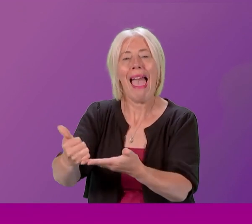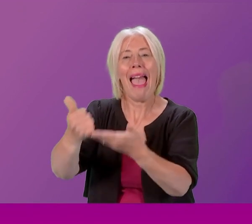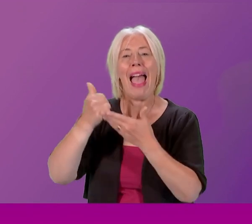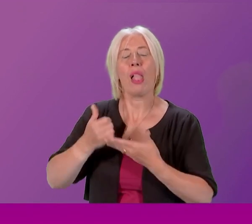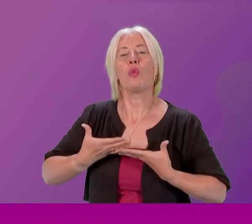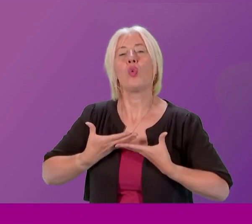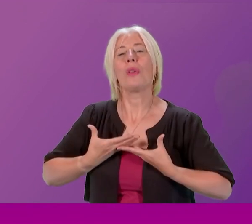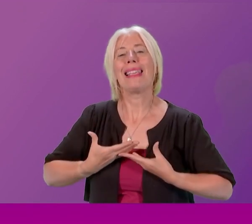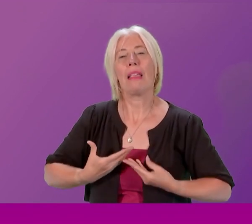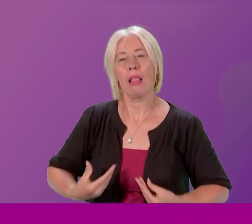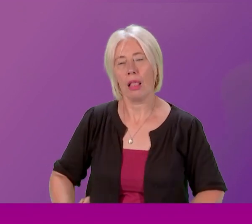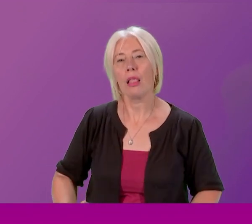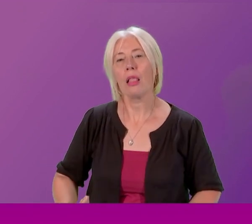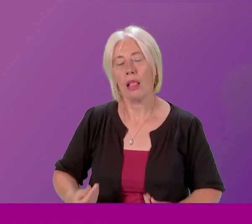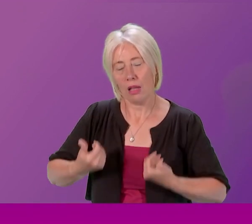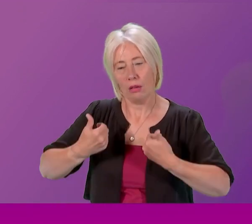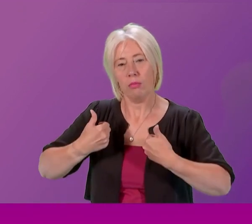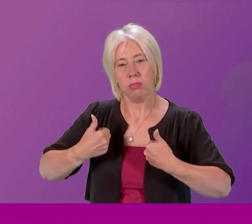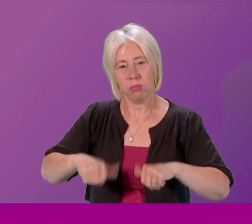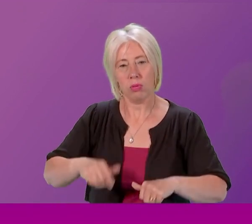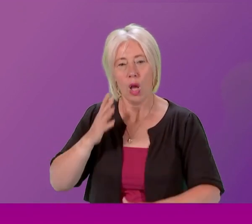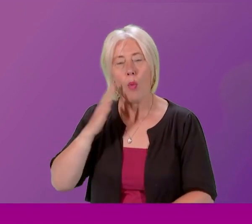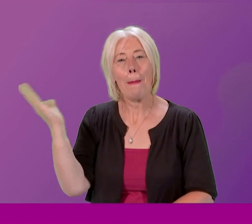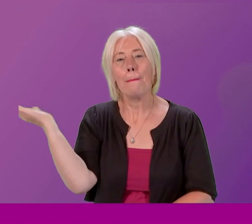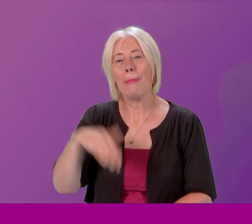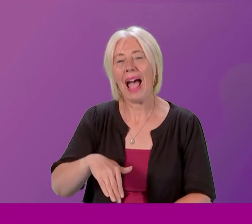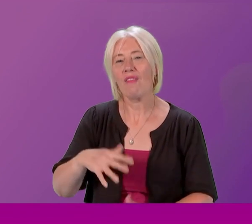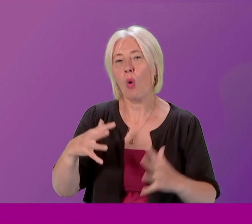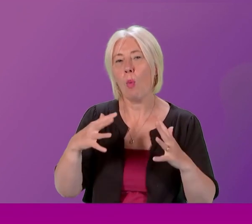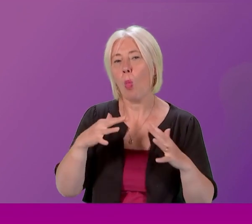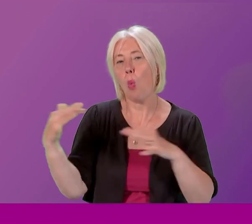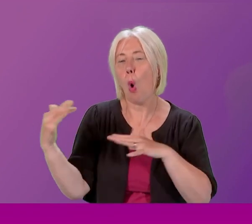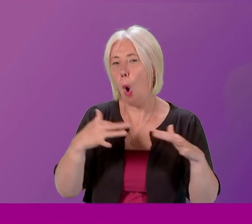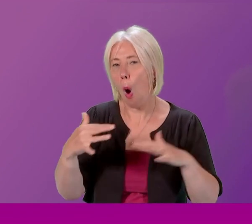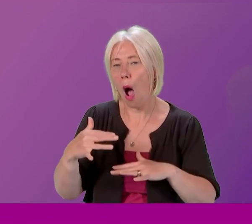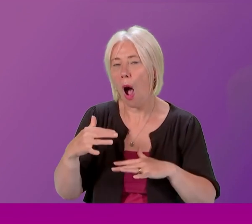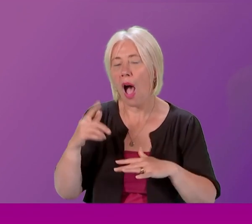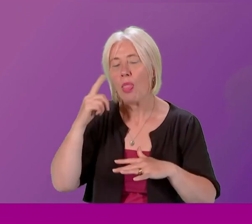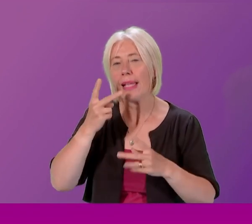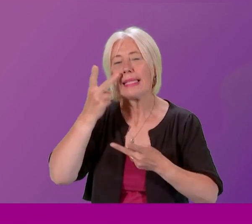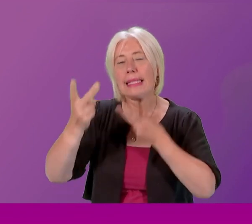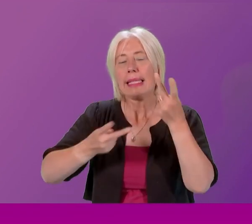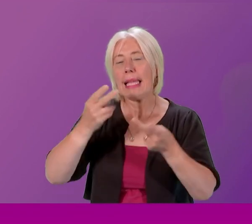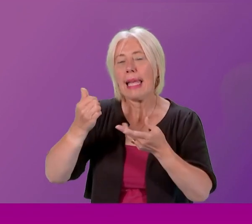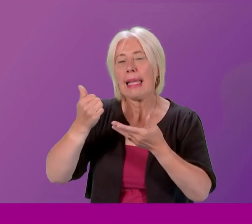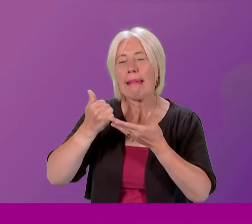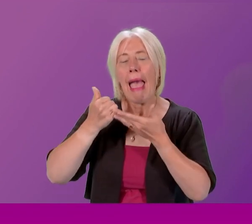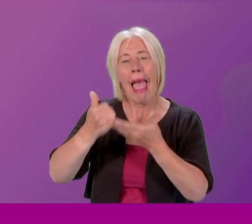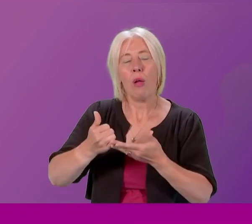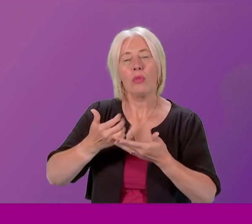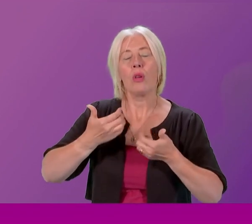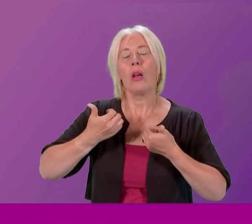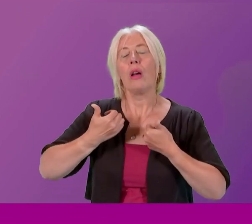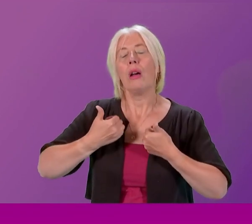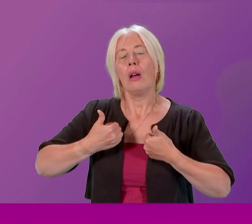heal in the days when he came back. So I think that what